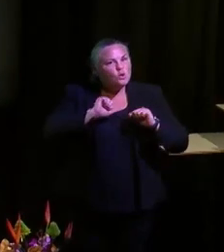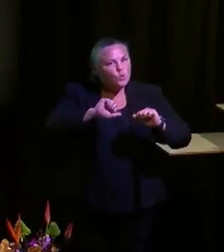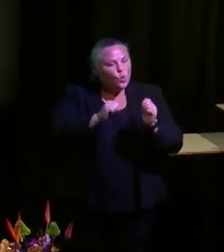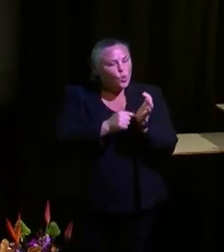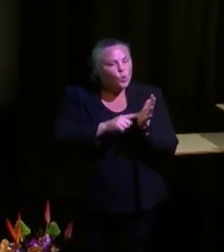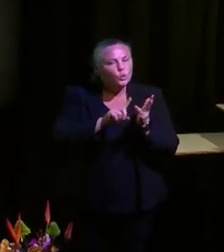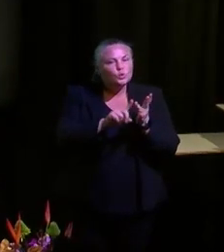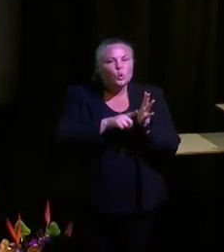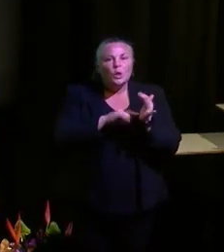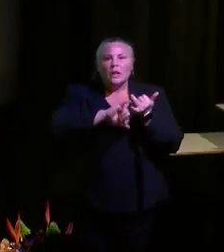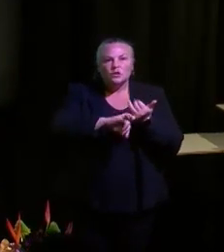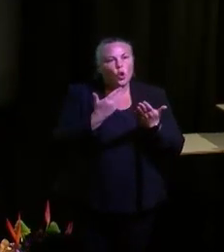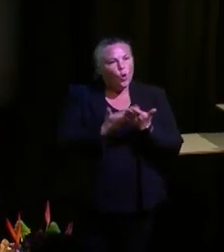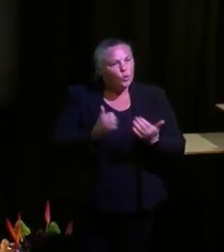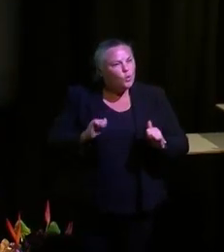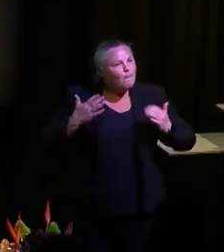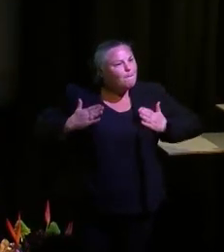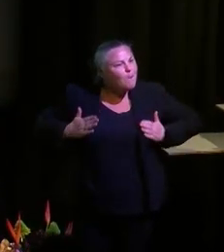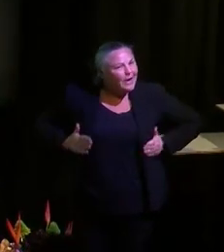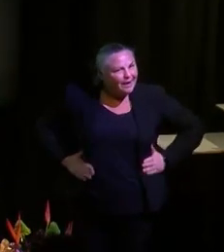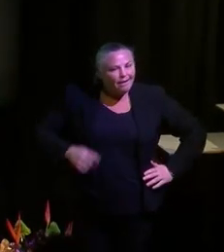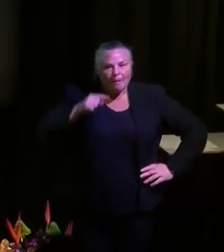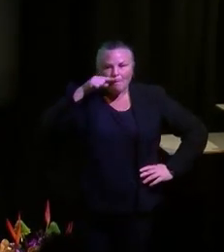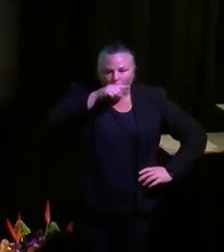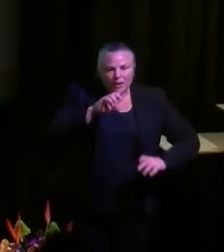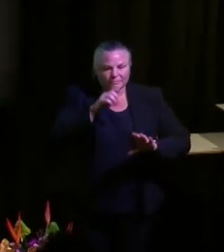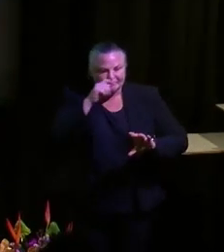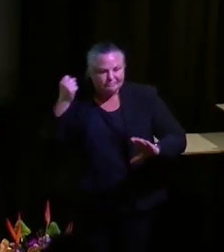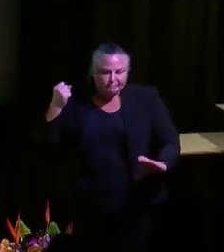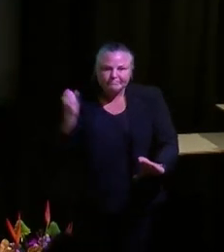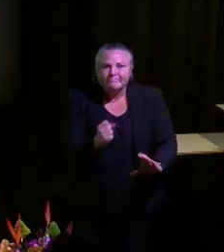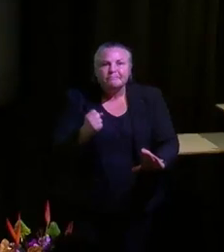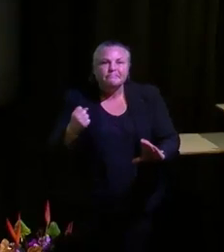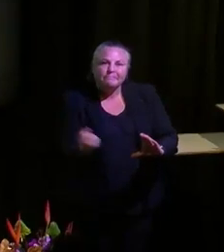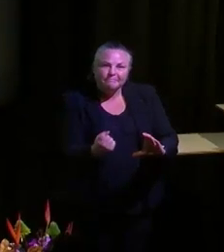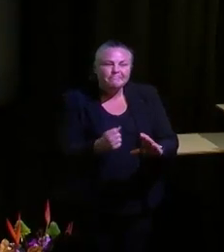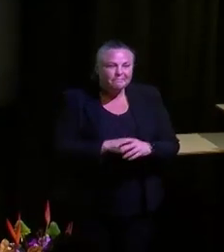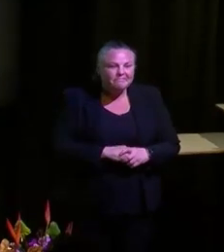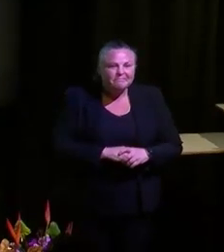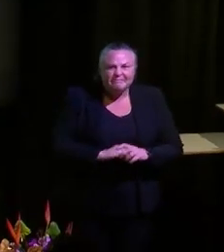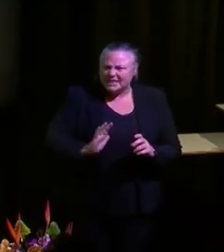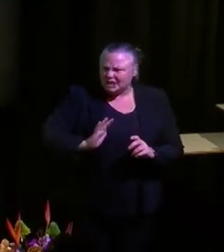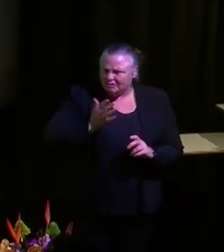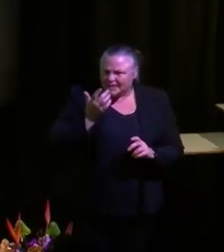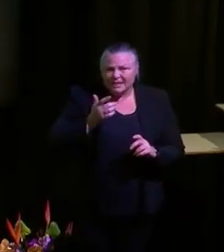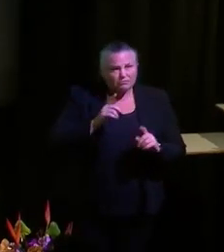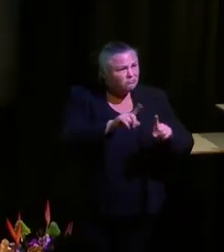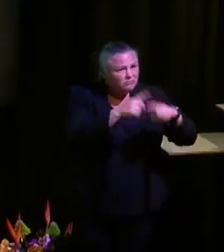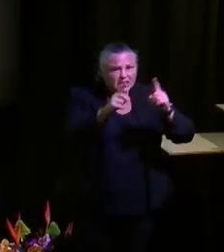And I think most civilizations around the world, not just Indigenous, had this as part of